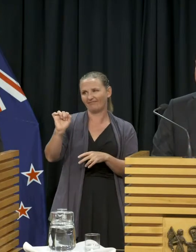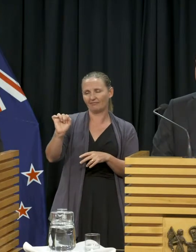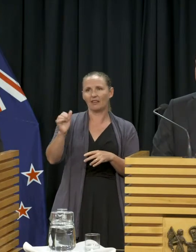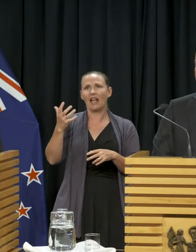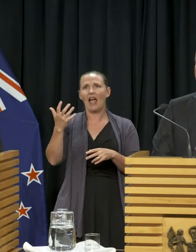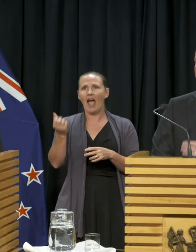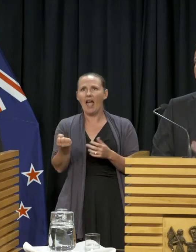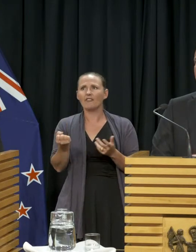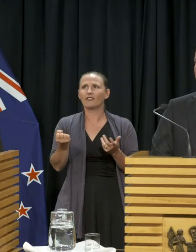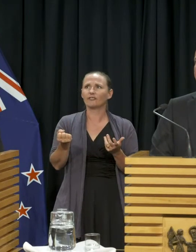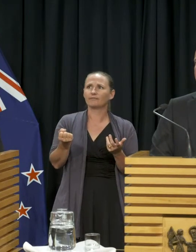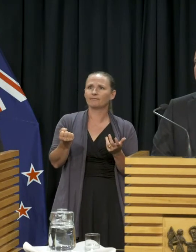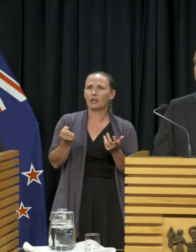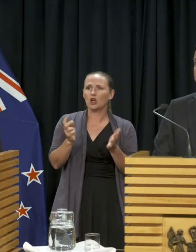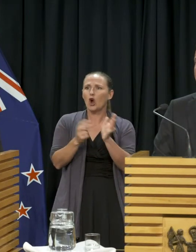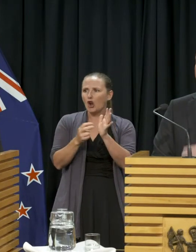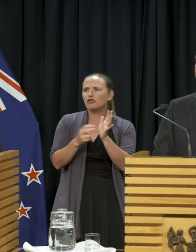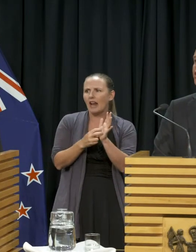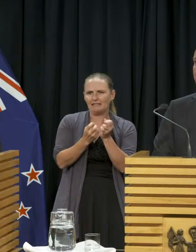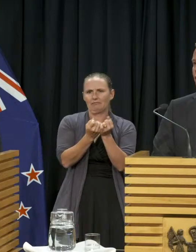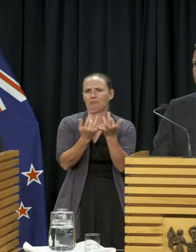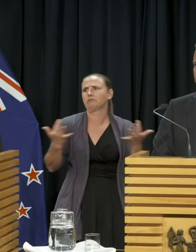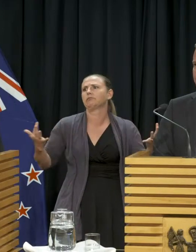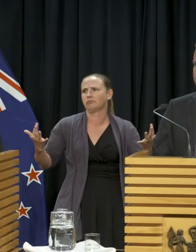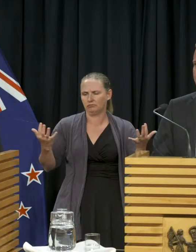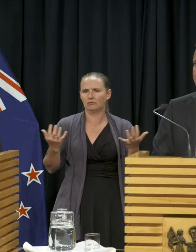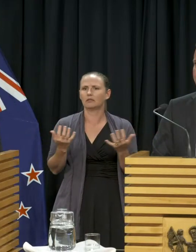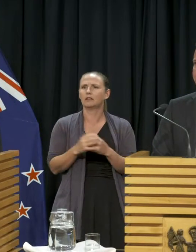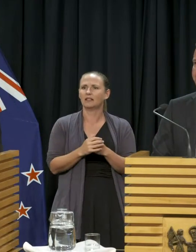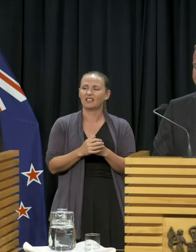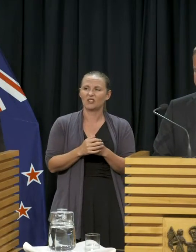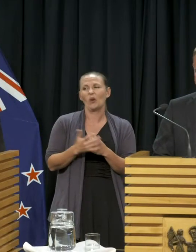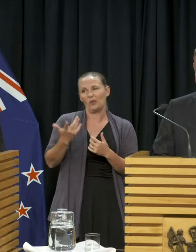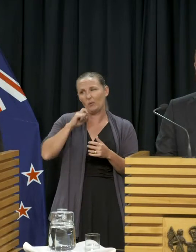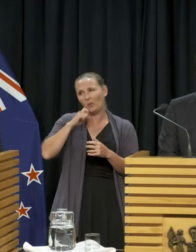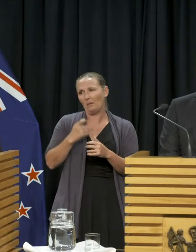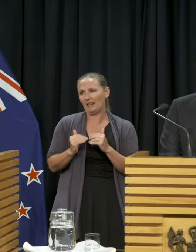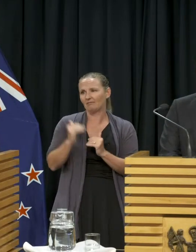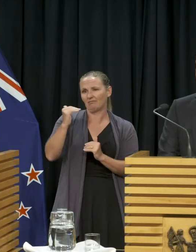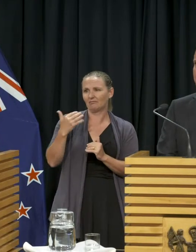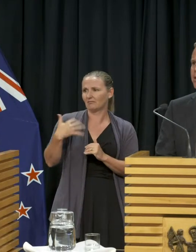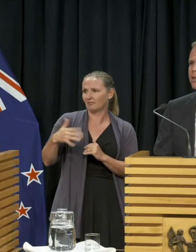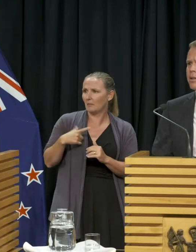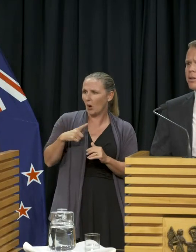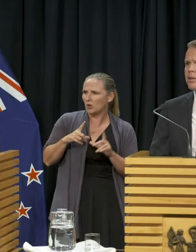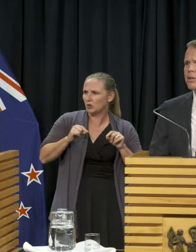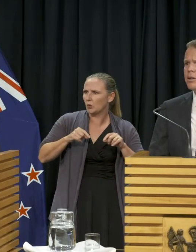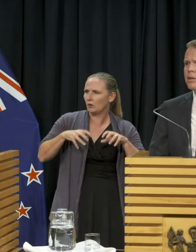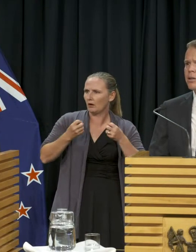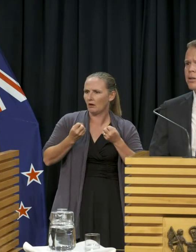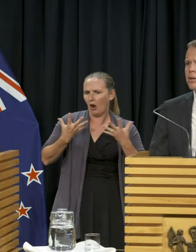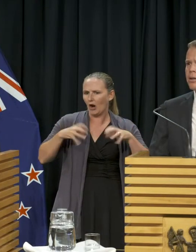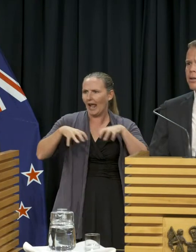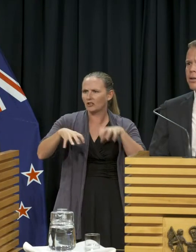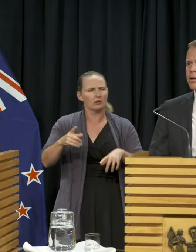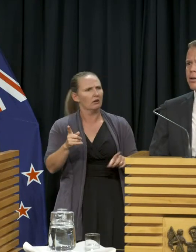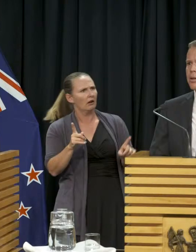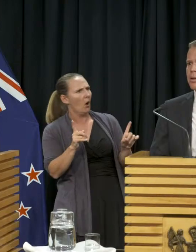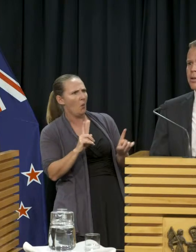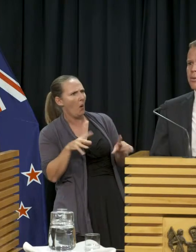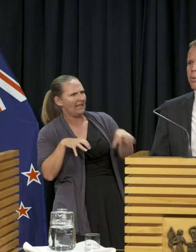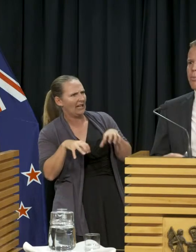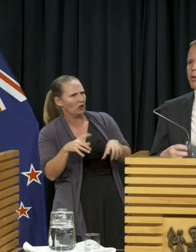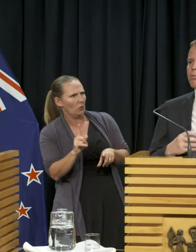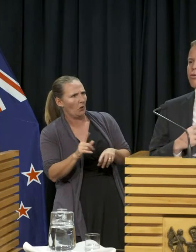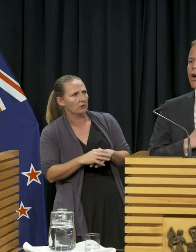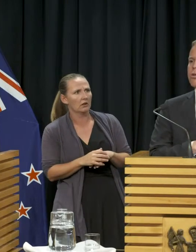contractor-led industry, then you will see increases because we're doing a lot more in that space. What was that? What are you doing in the Ministry of Transport space